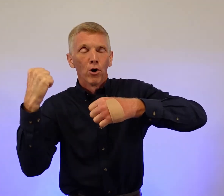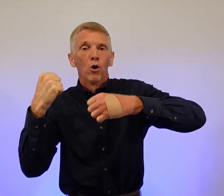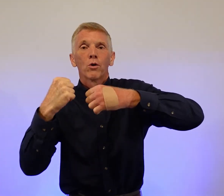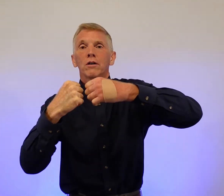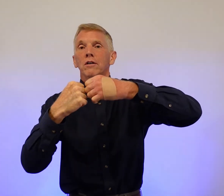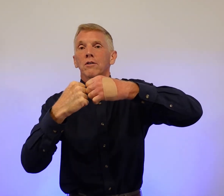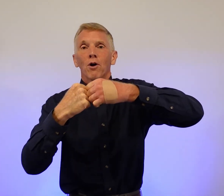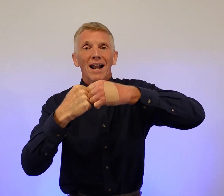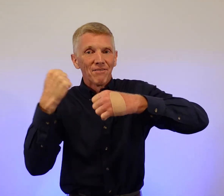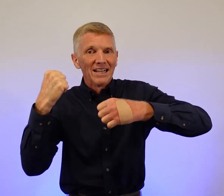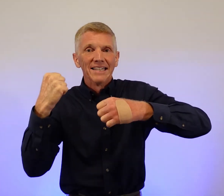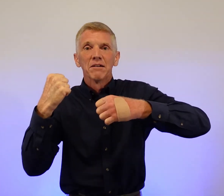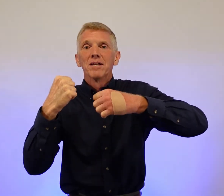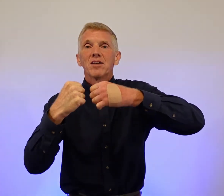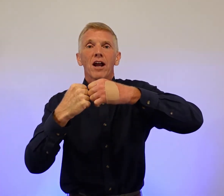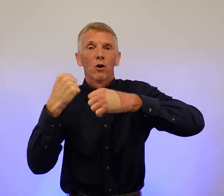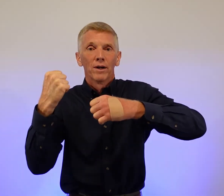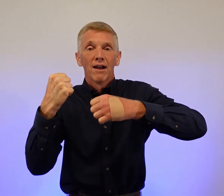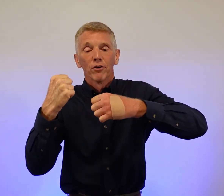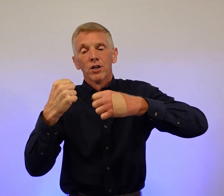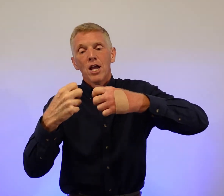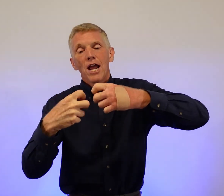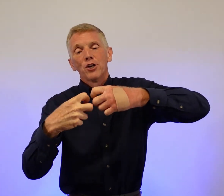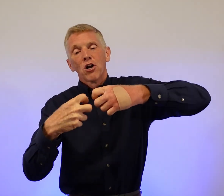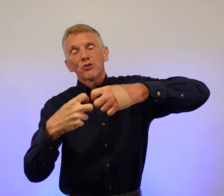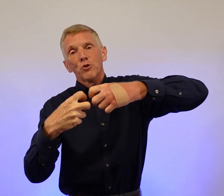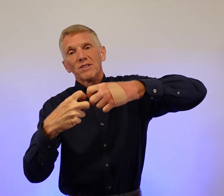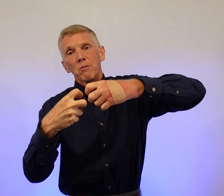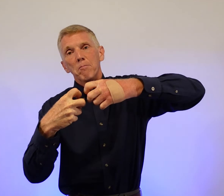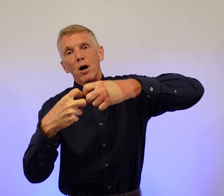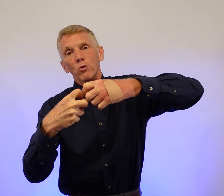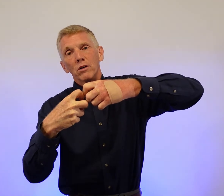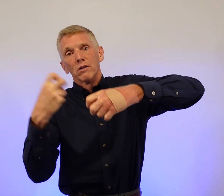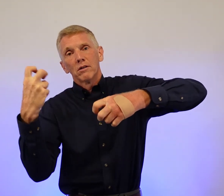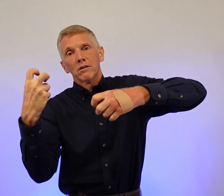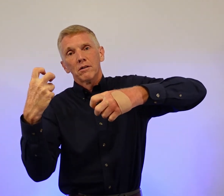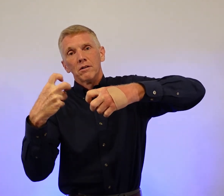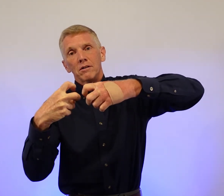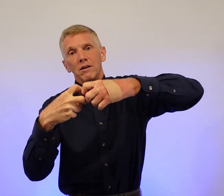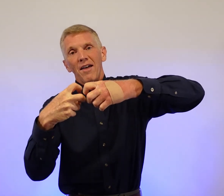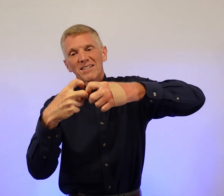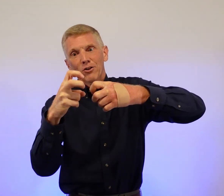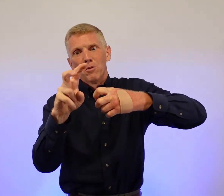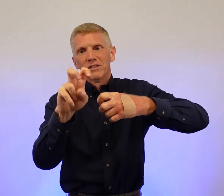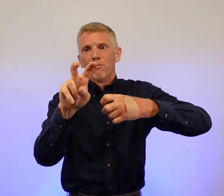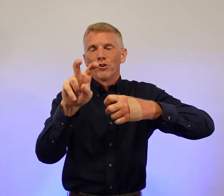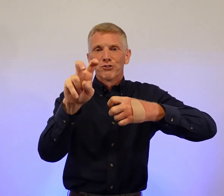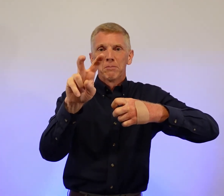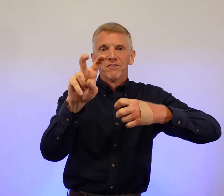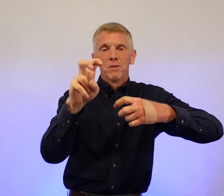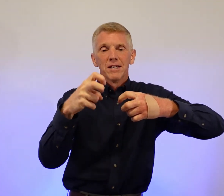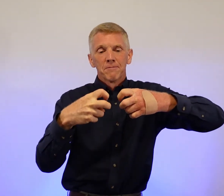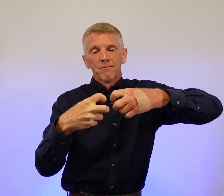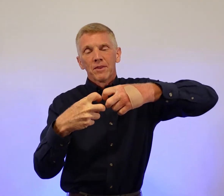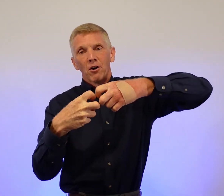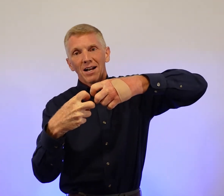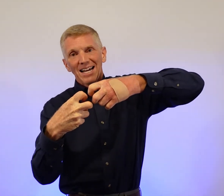broke, right? I've got a ligament tear, whatever. And you can also do the same with bone. Right? That's almost a little more descriptive to me. Right? I can see